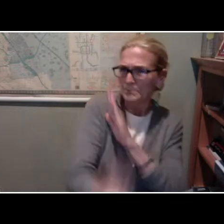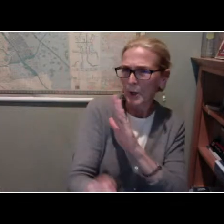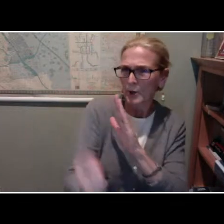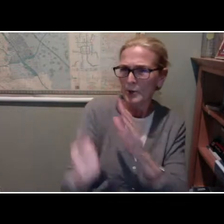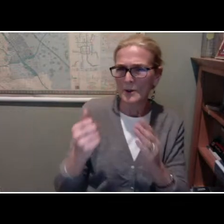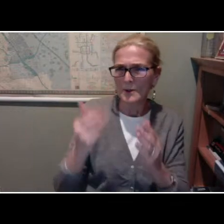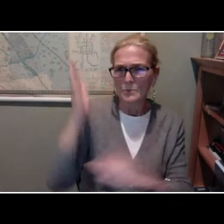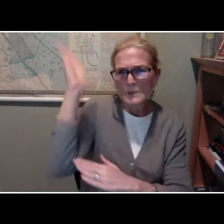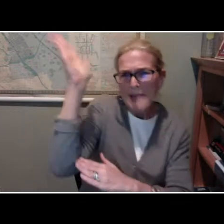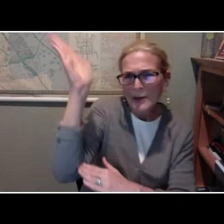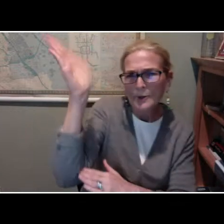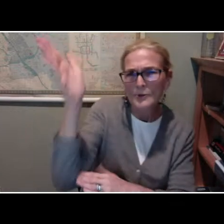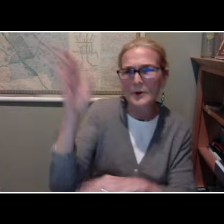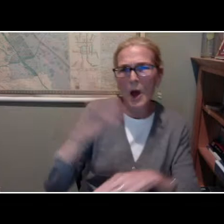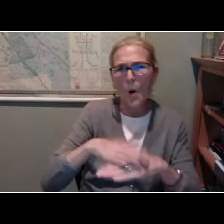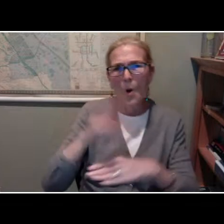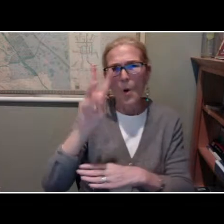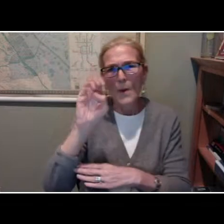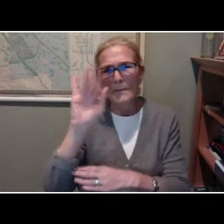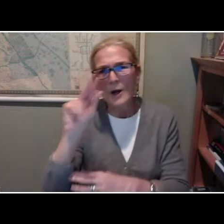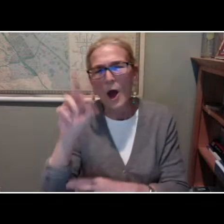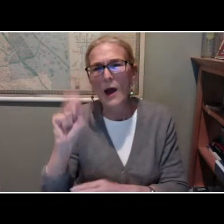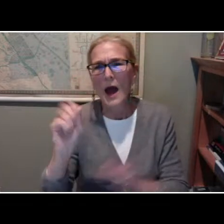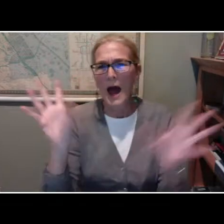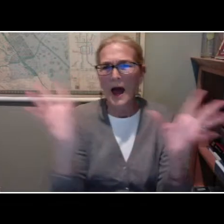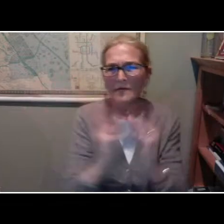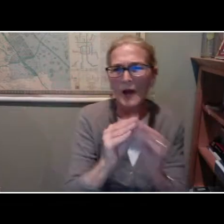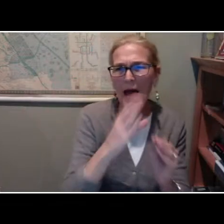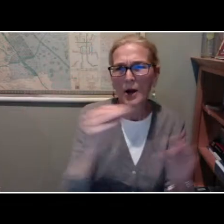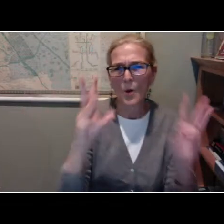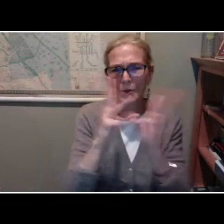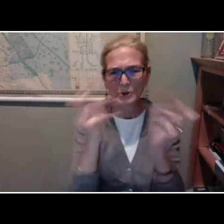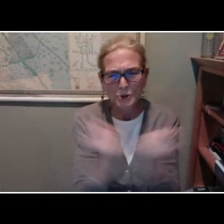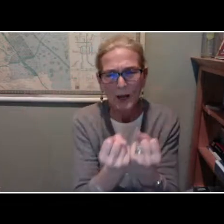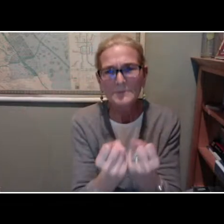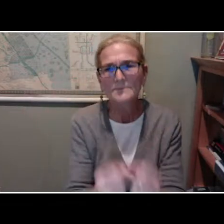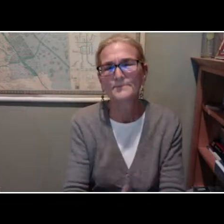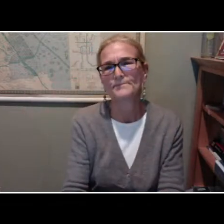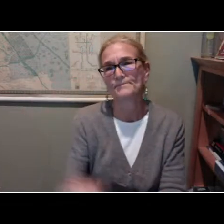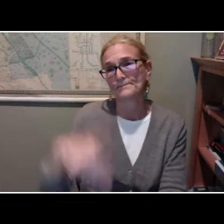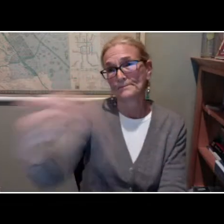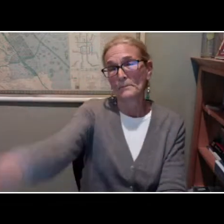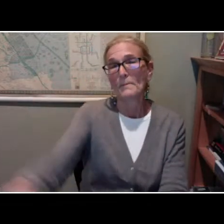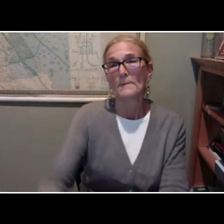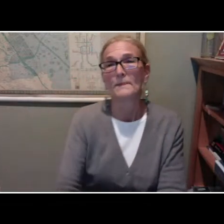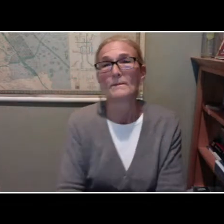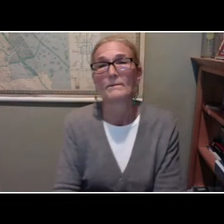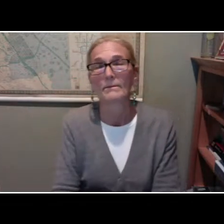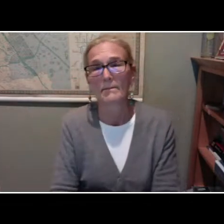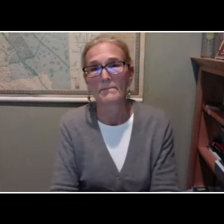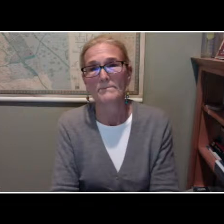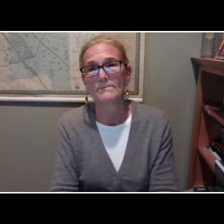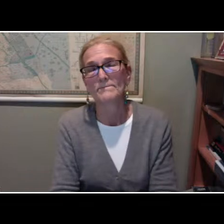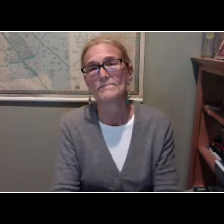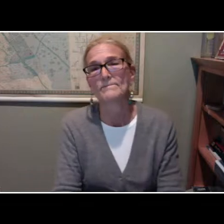Having deaf adults serve as expert presenters for webinars, conferences, and